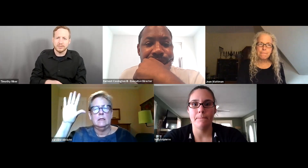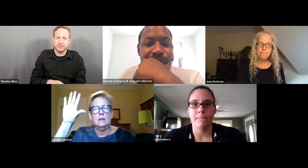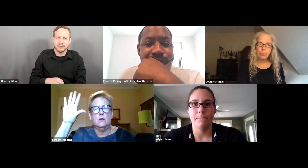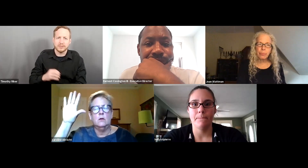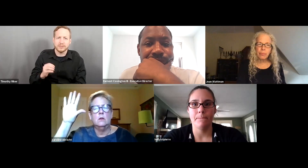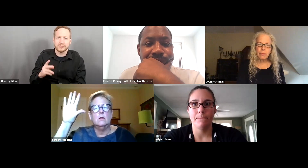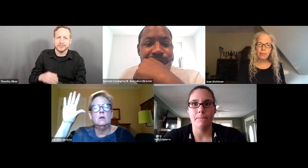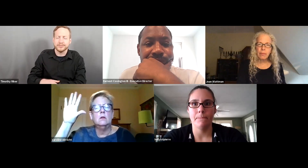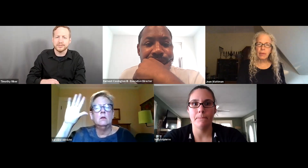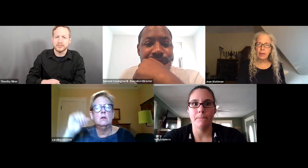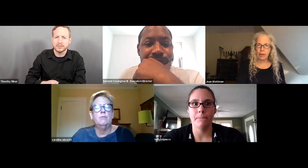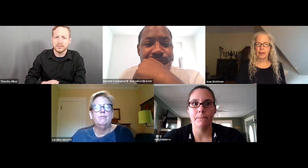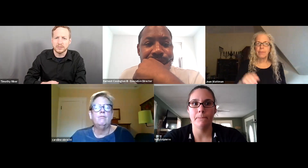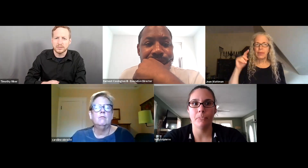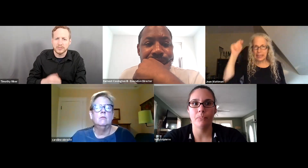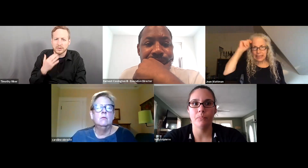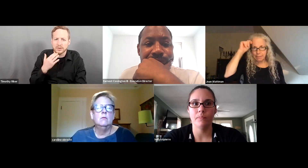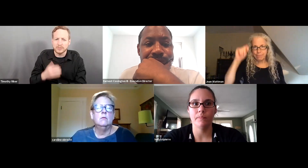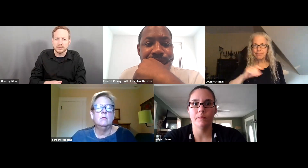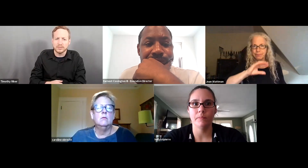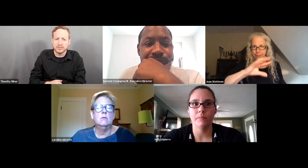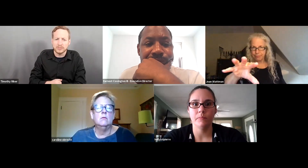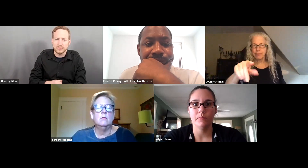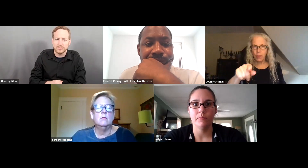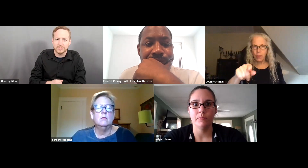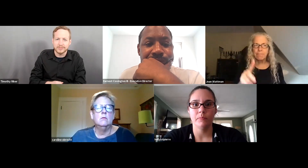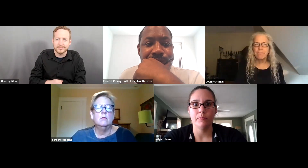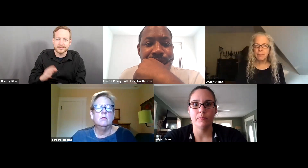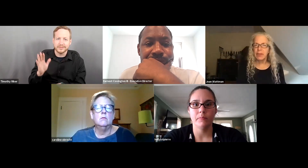I'm going to highlight Tim. One moment.